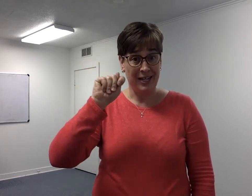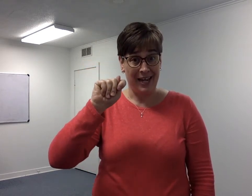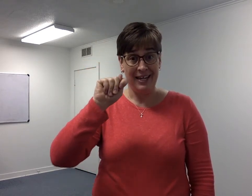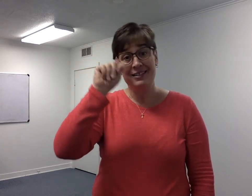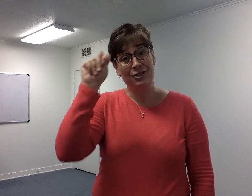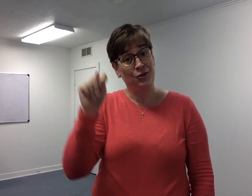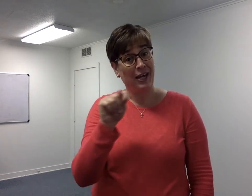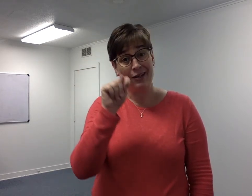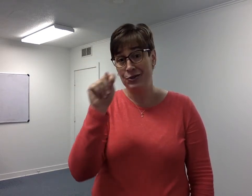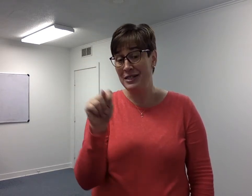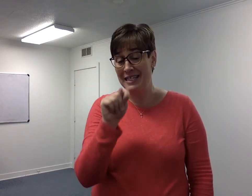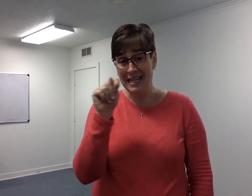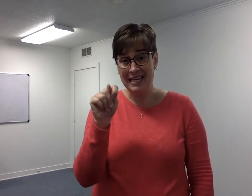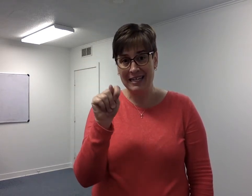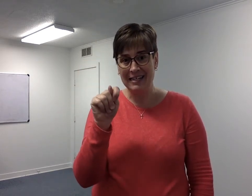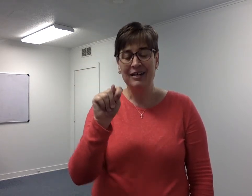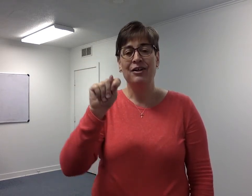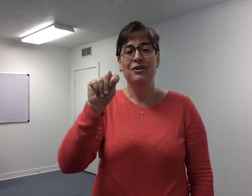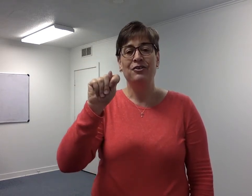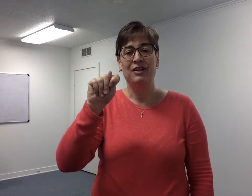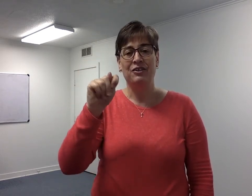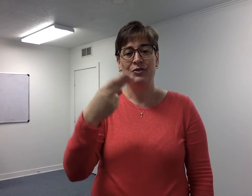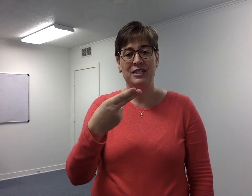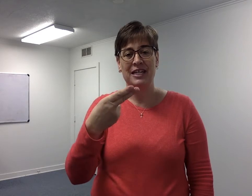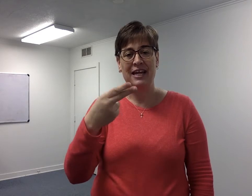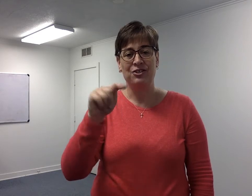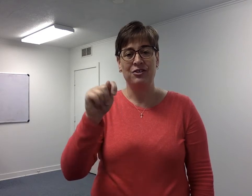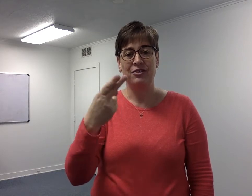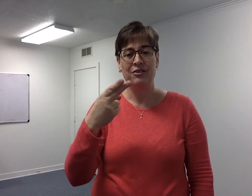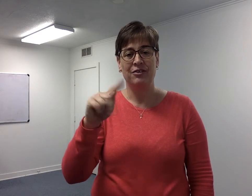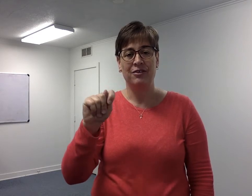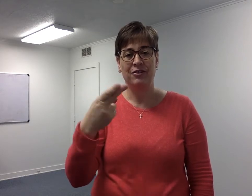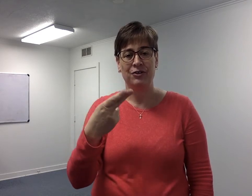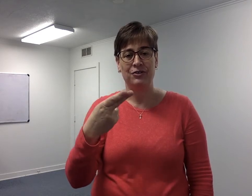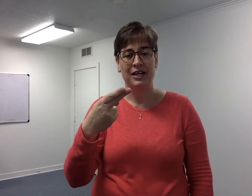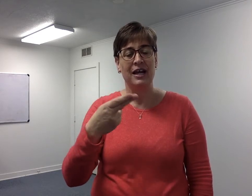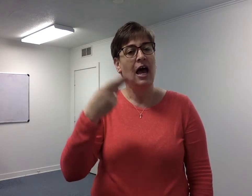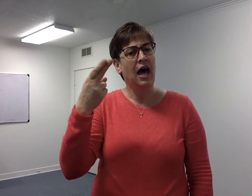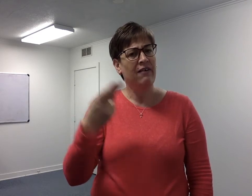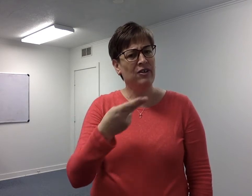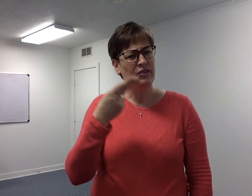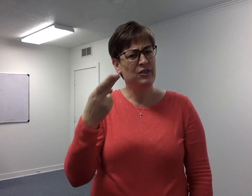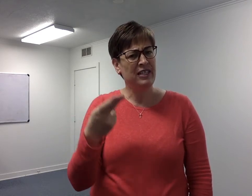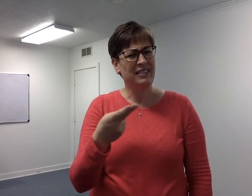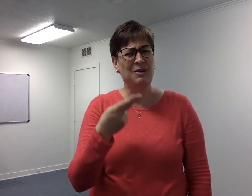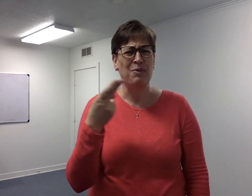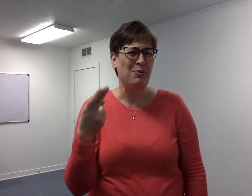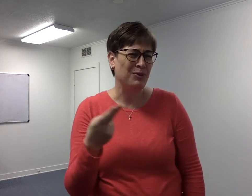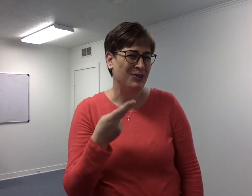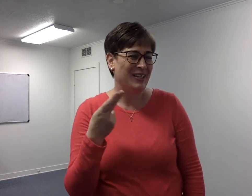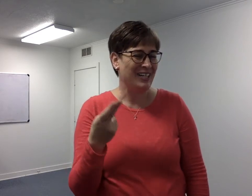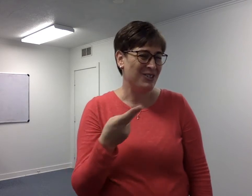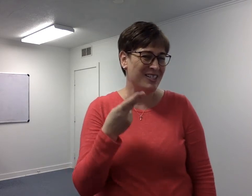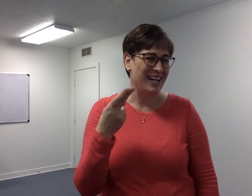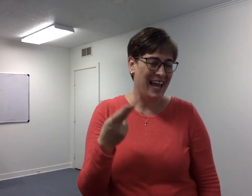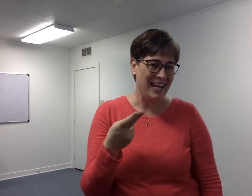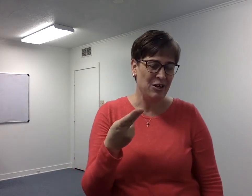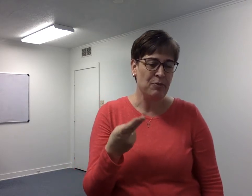Thursday, since you can't do a T, you've got to do a TH. Thursday. I've also seen some people do like just an H, but you